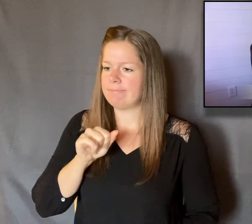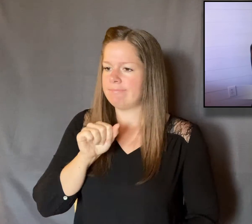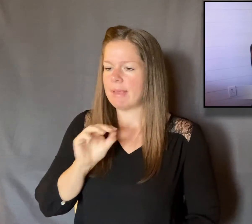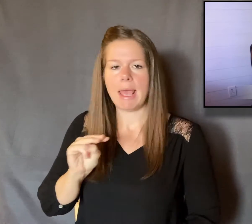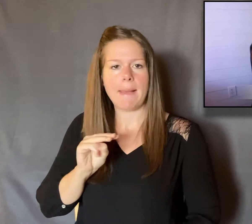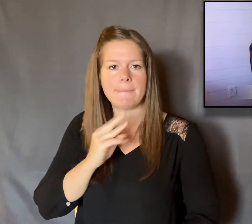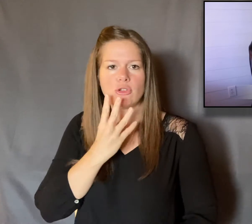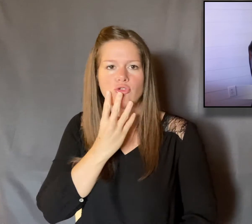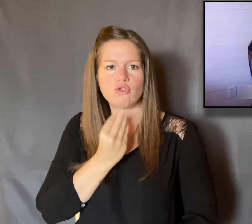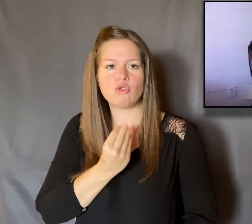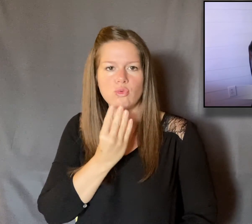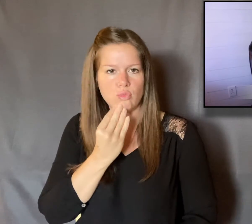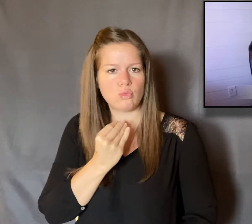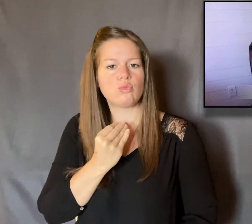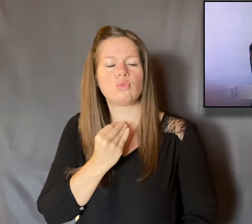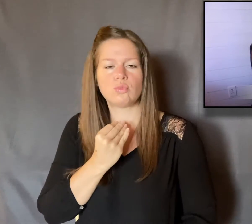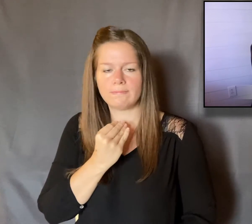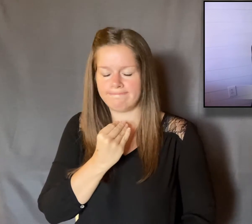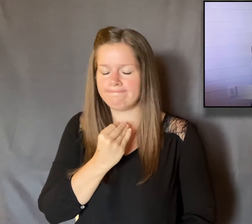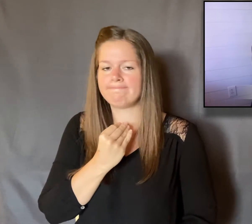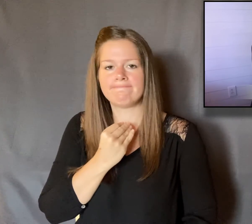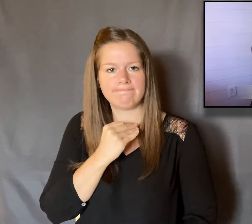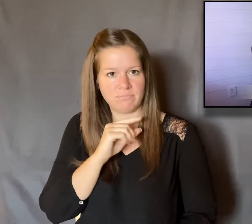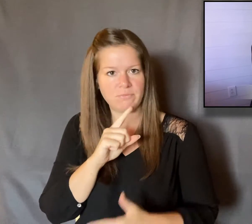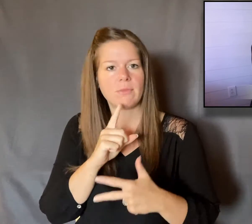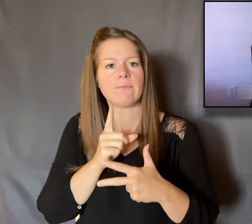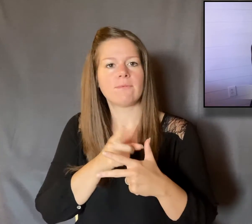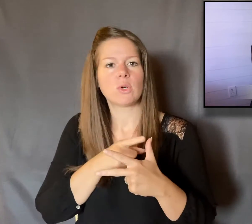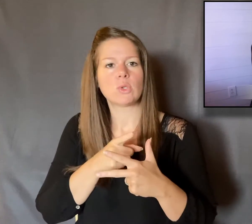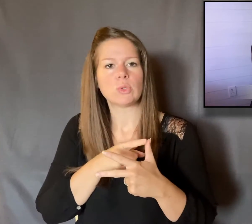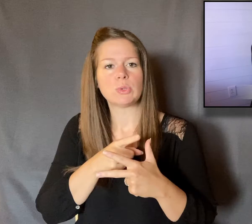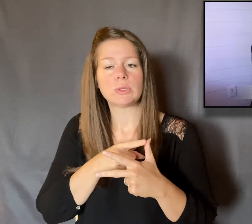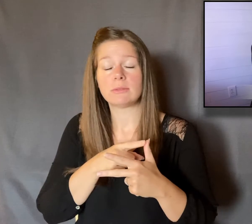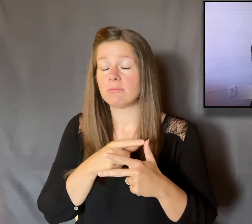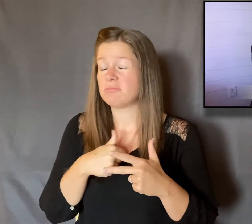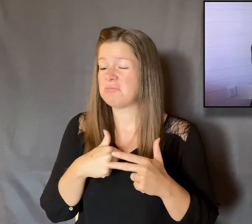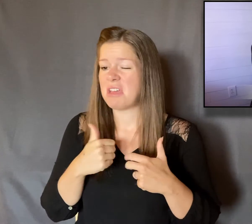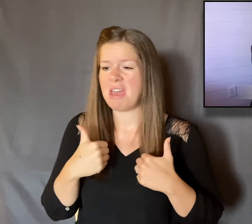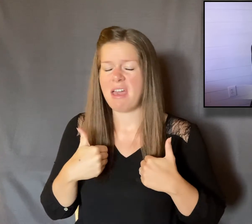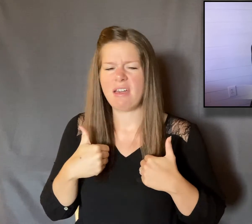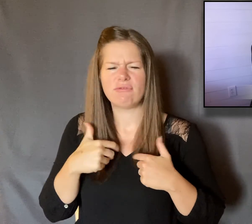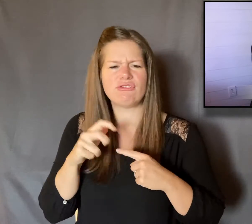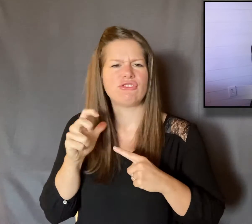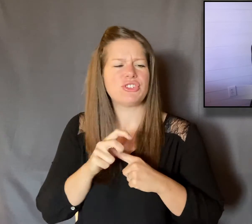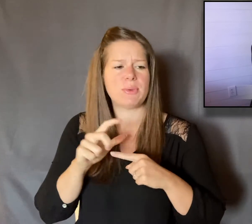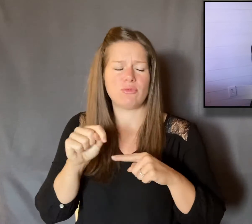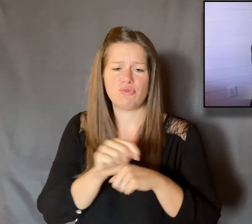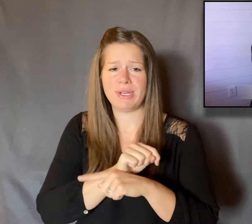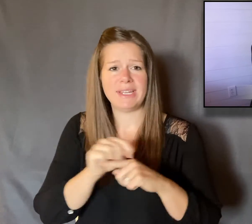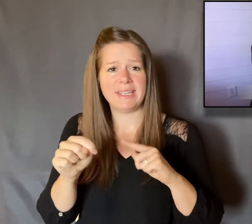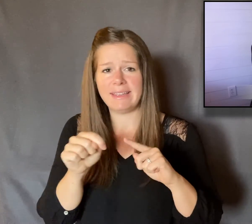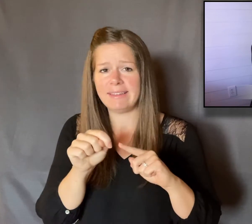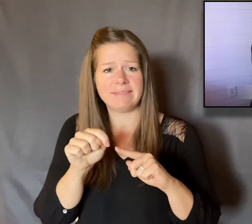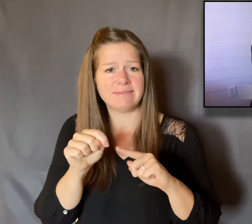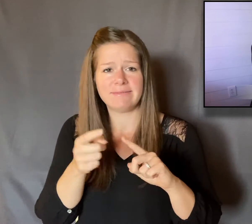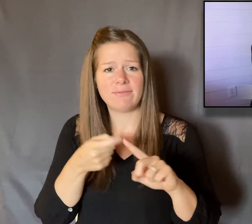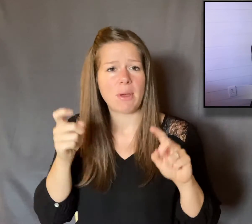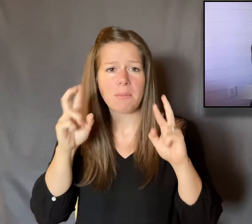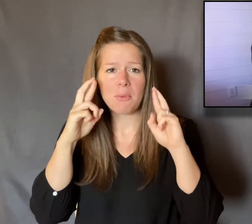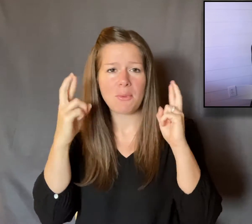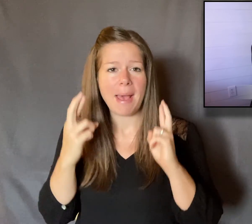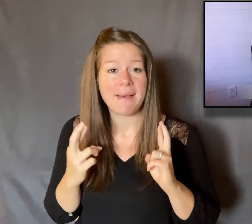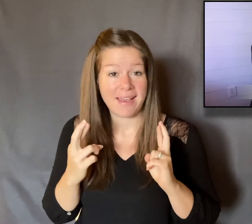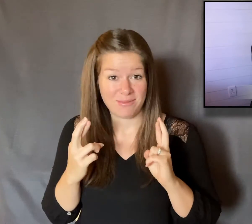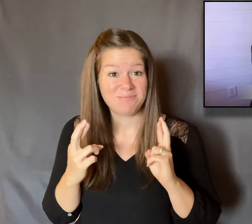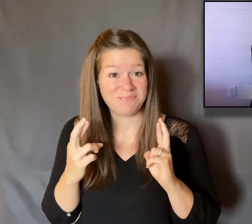I am a Jew who was trained by the best rabbi. I am a Jew who